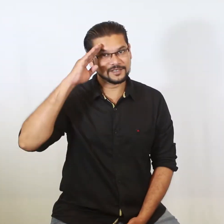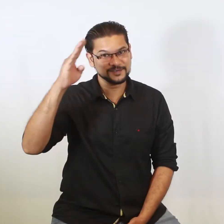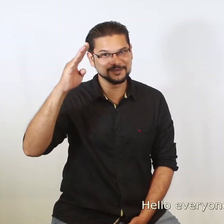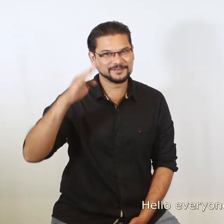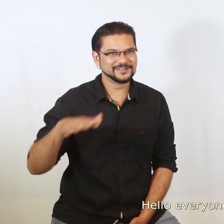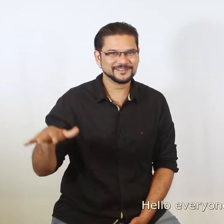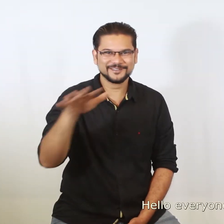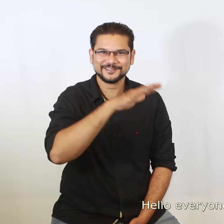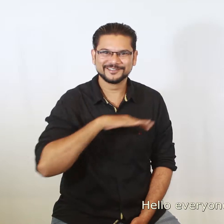Hello everyone.